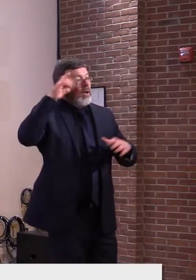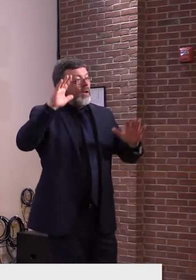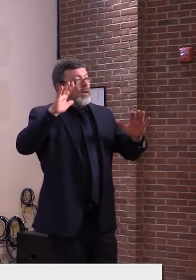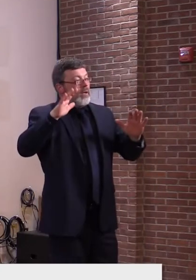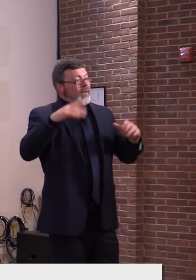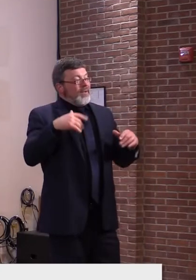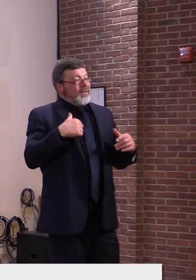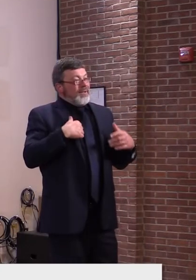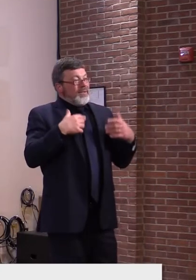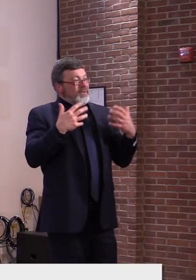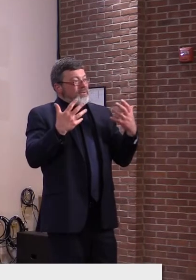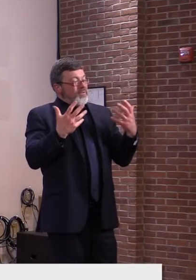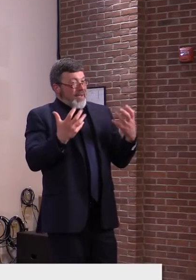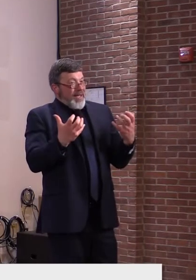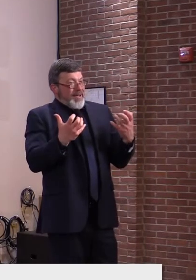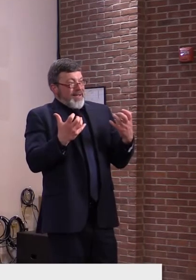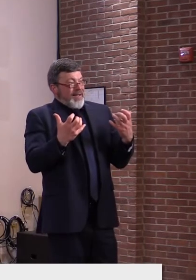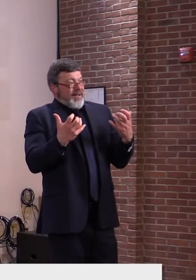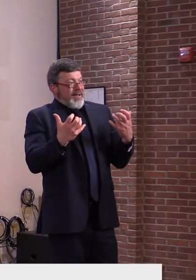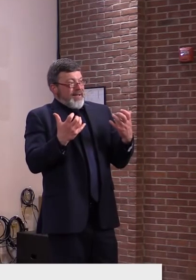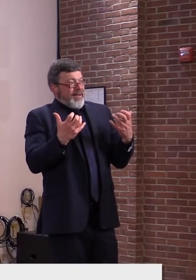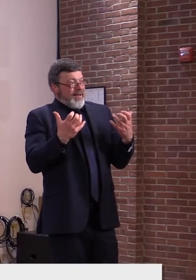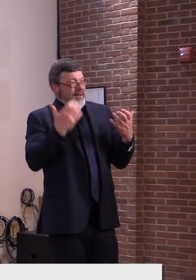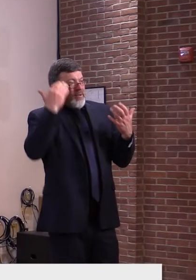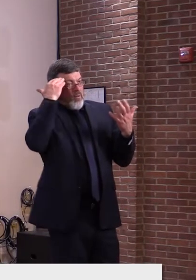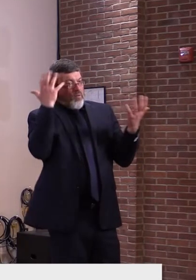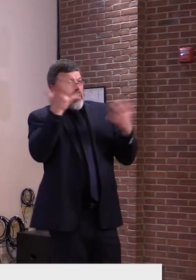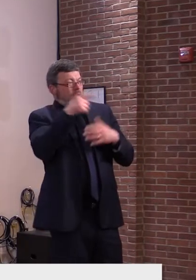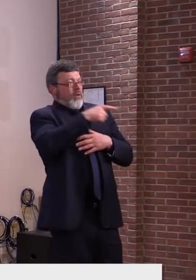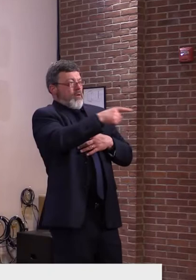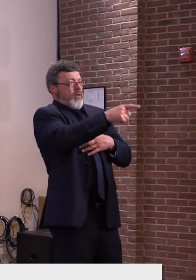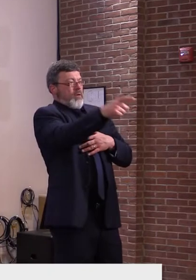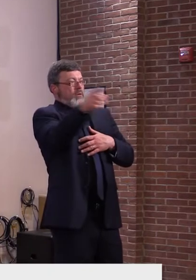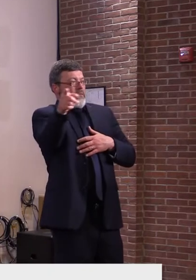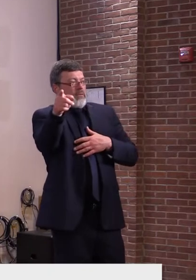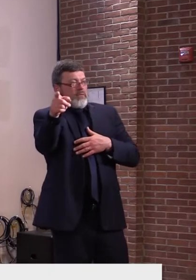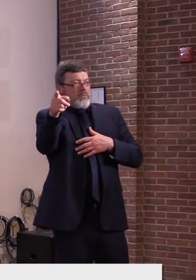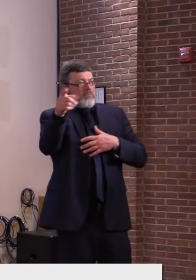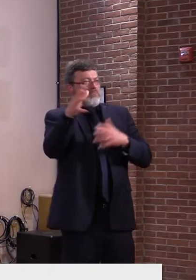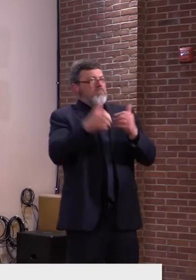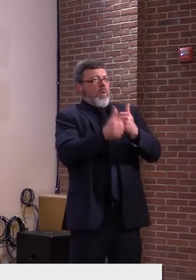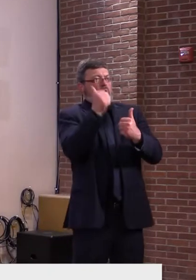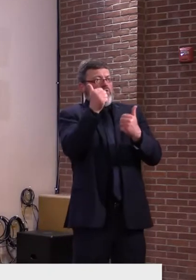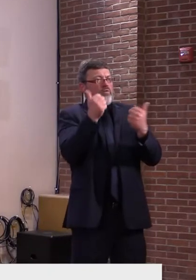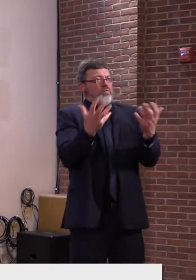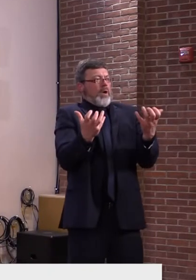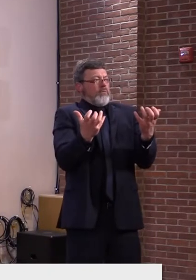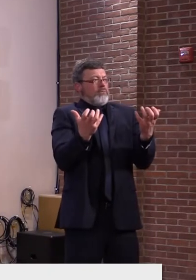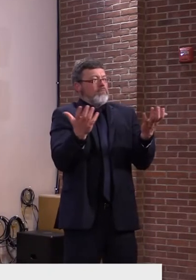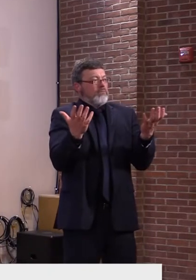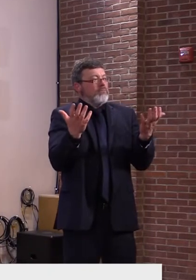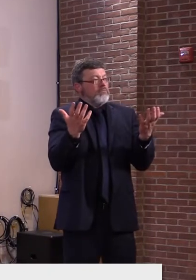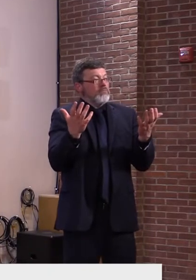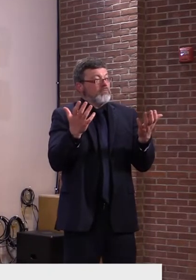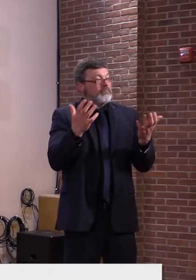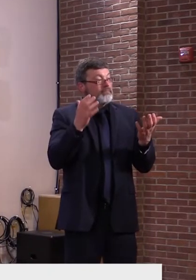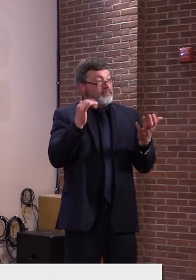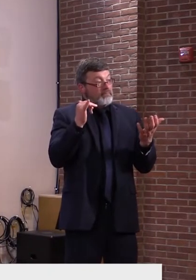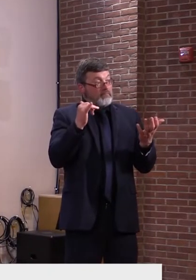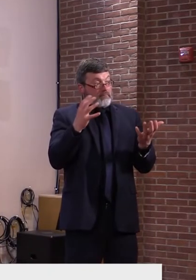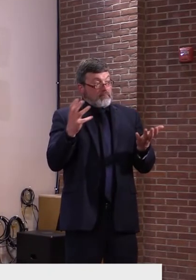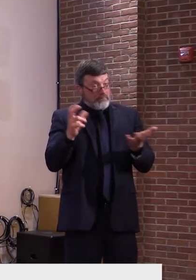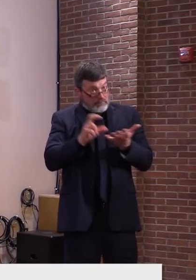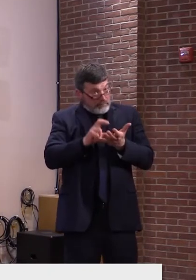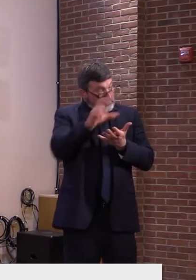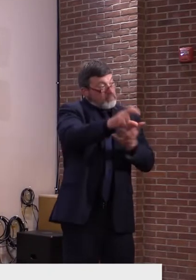we're doing for the vast number of employees. I mean, it's exact. We know we're giving them the money up front. It's the pay as we go